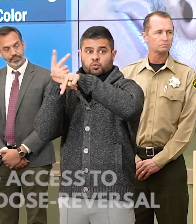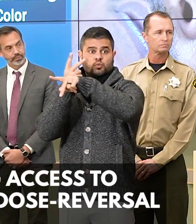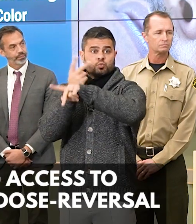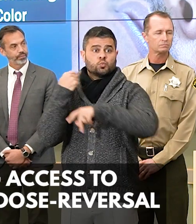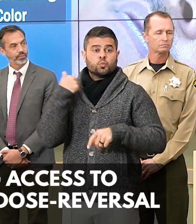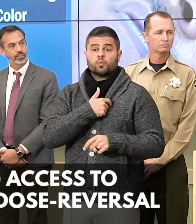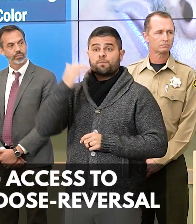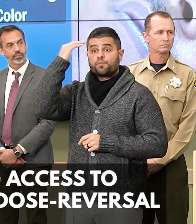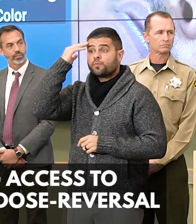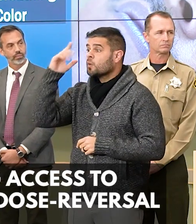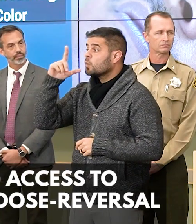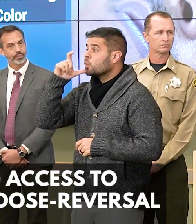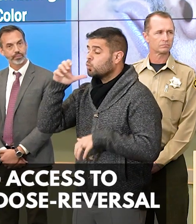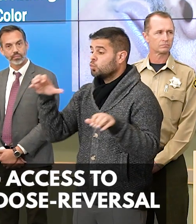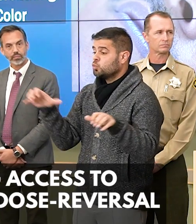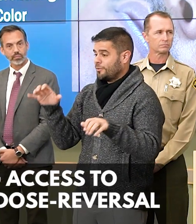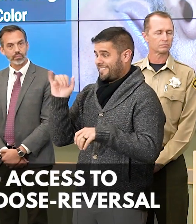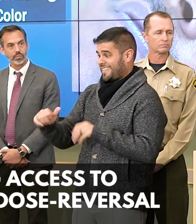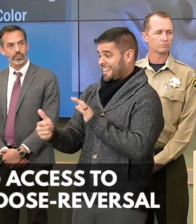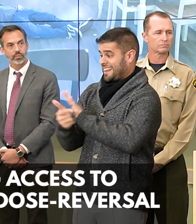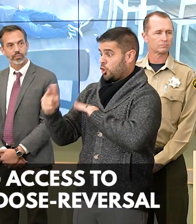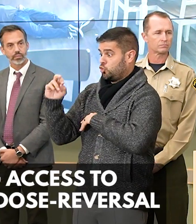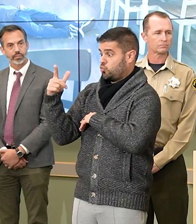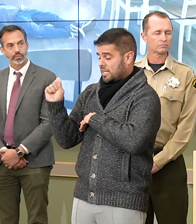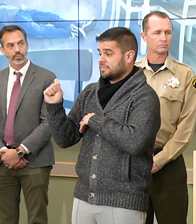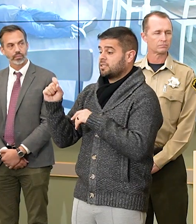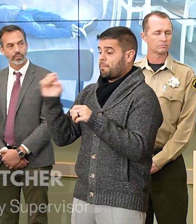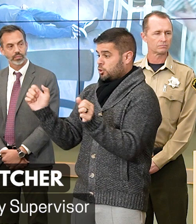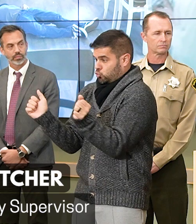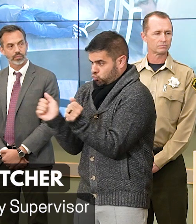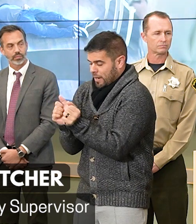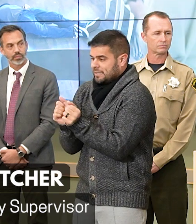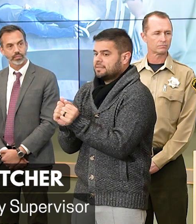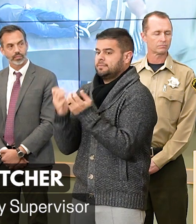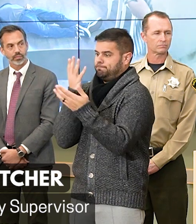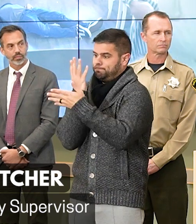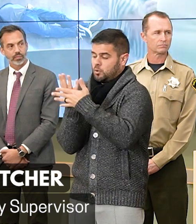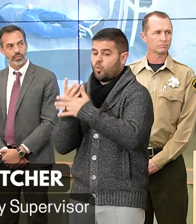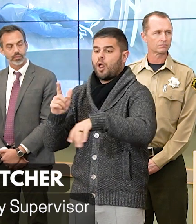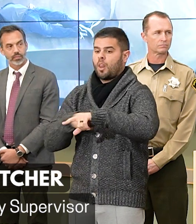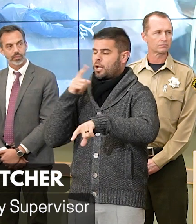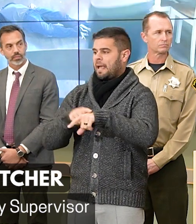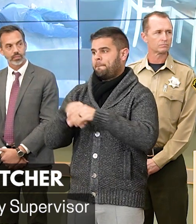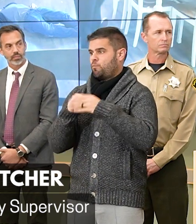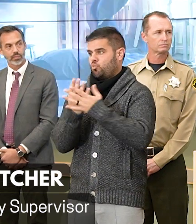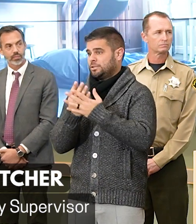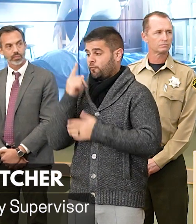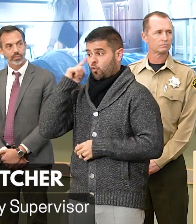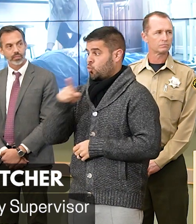For those who deal and traffic in illicit drugs, the answer needs to be arrest, prosecution, and a long prison sentence. There's simply